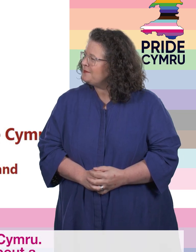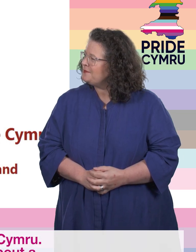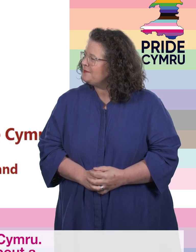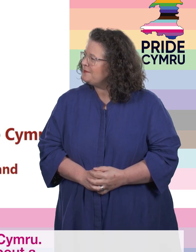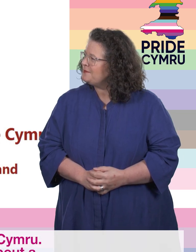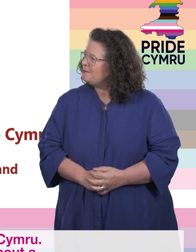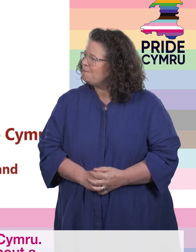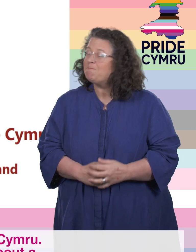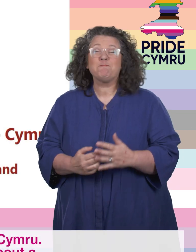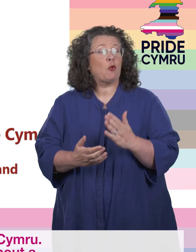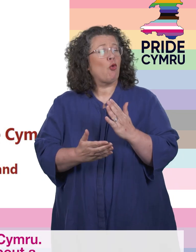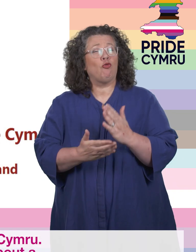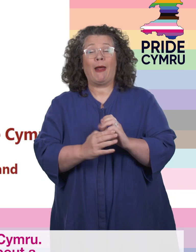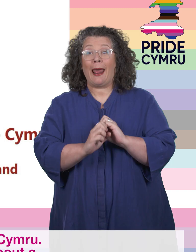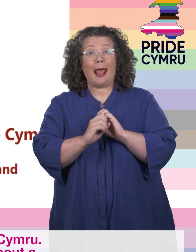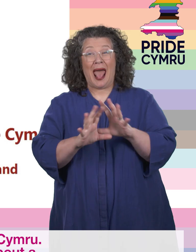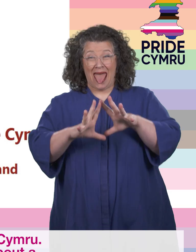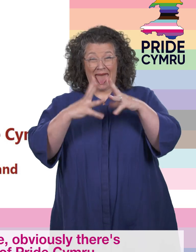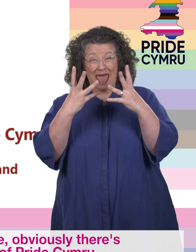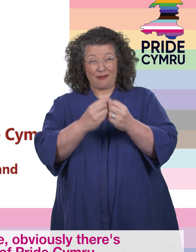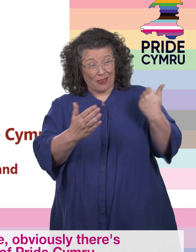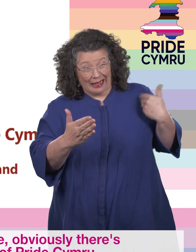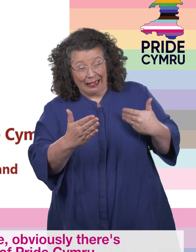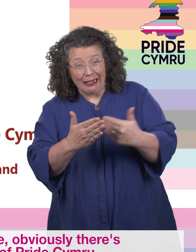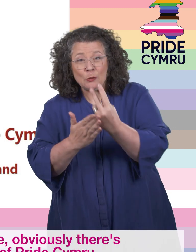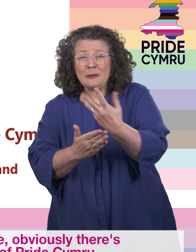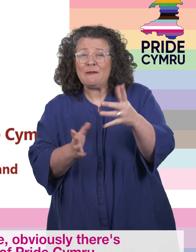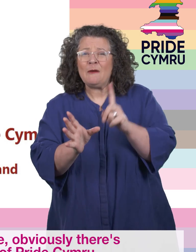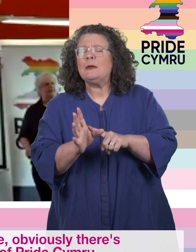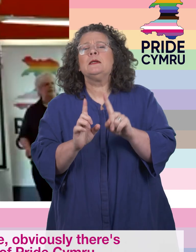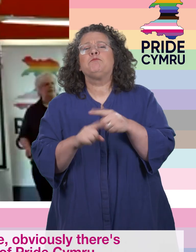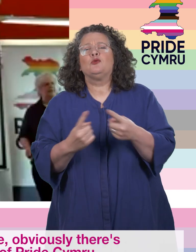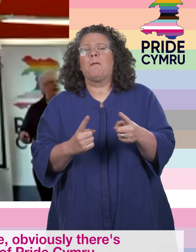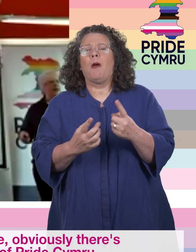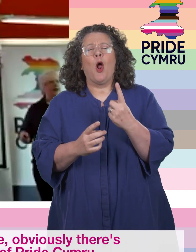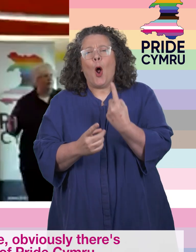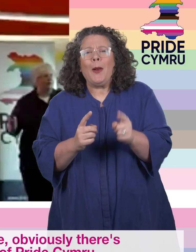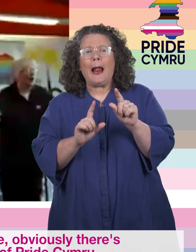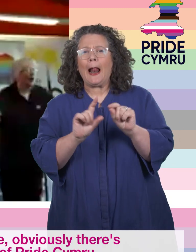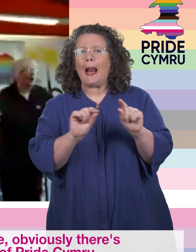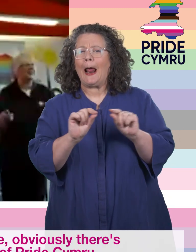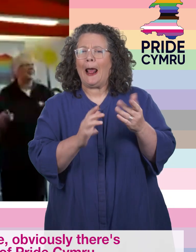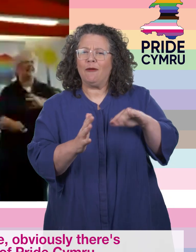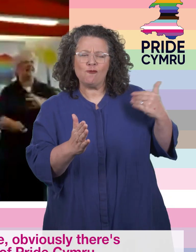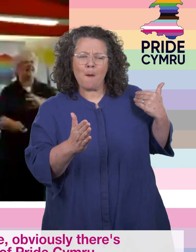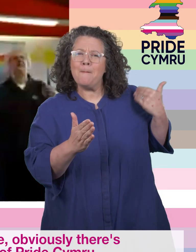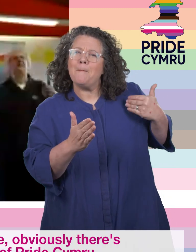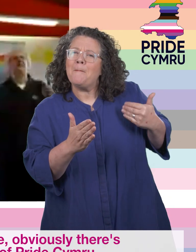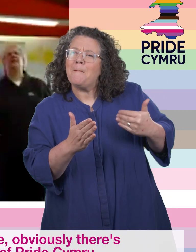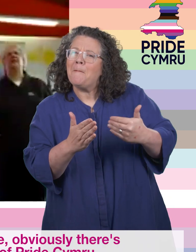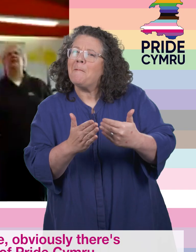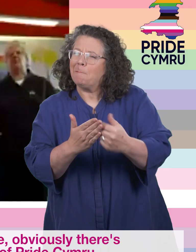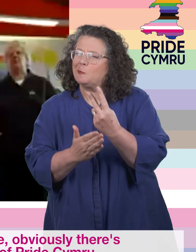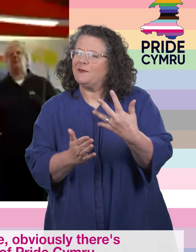So 25 years by public. It is going to be back a sort of whistle-stop tour because obviously there's so much that's happened in